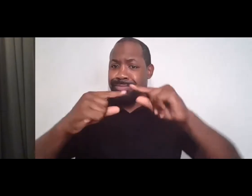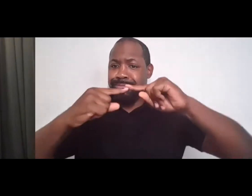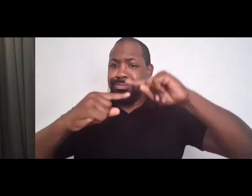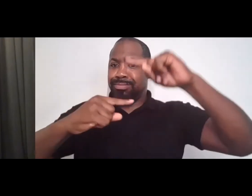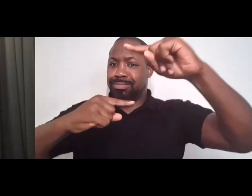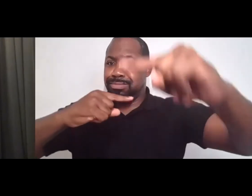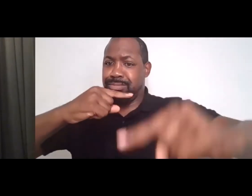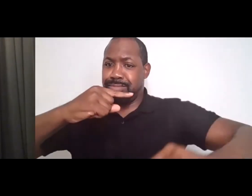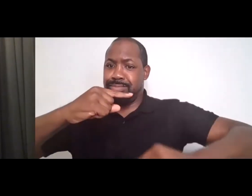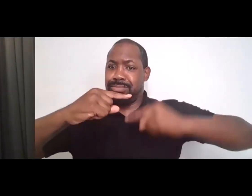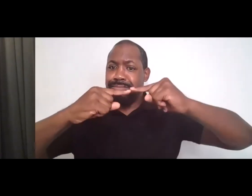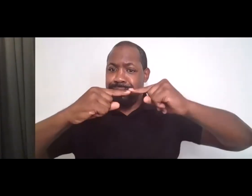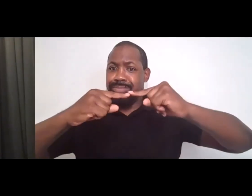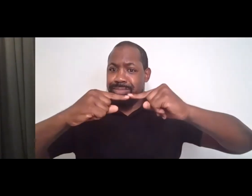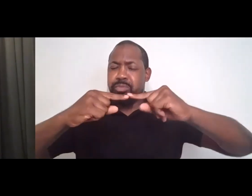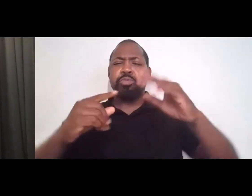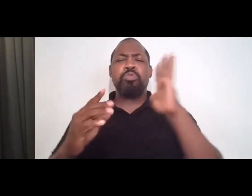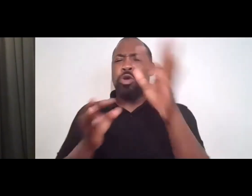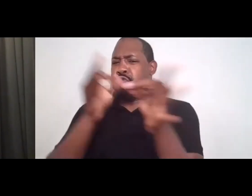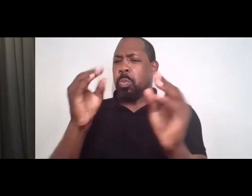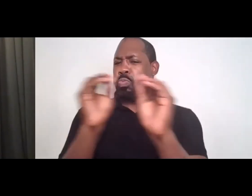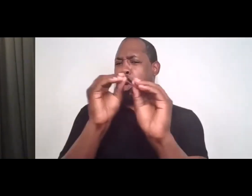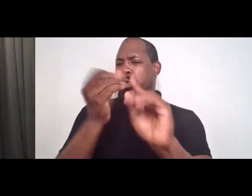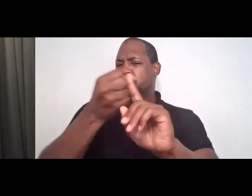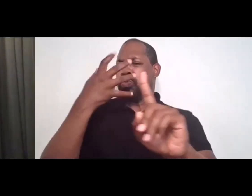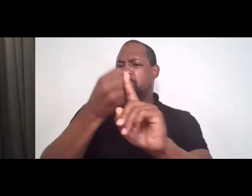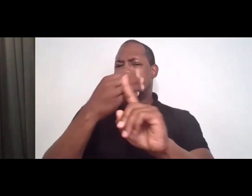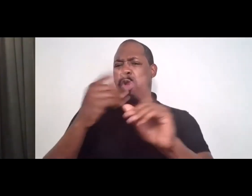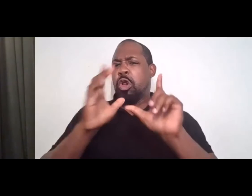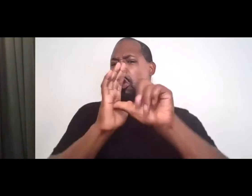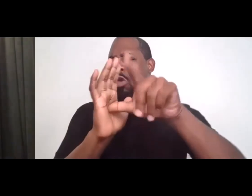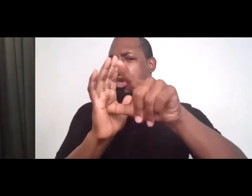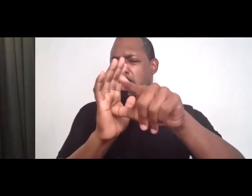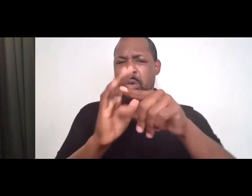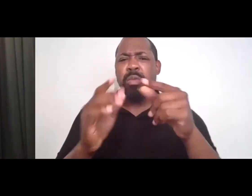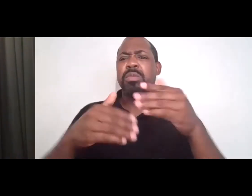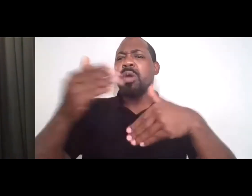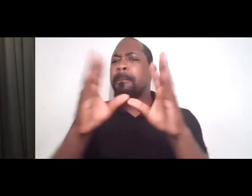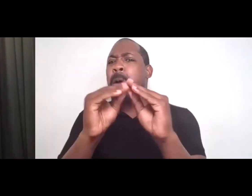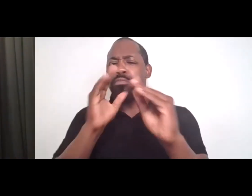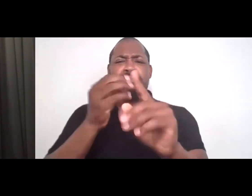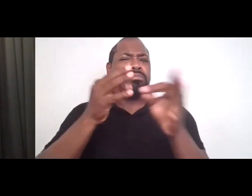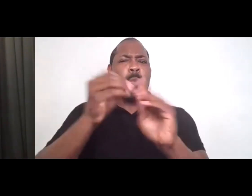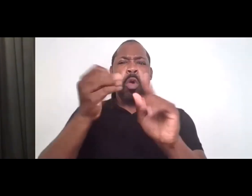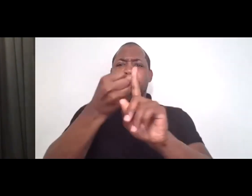that's going to be an exciting time. And what I wanted to say is that it's going to be 11 months of activities till October